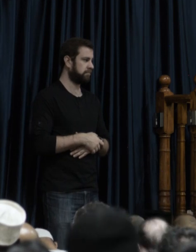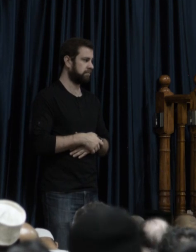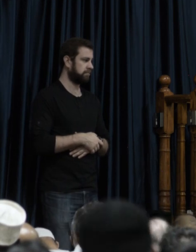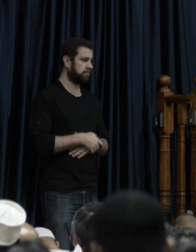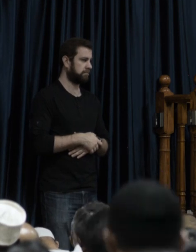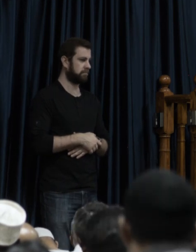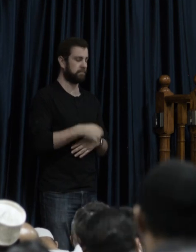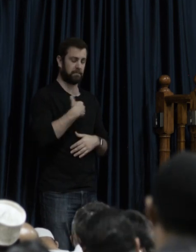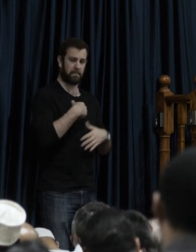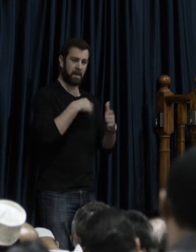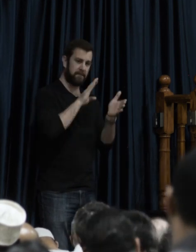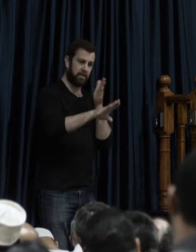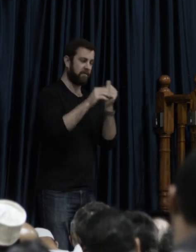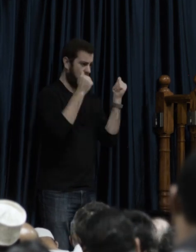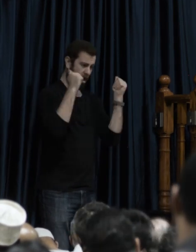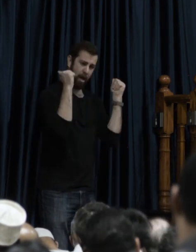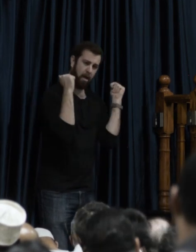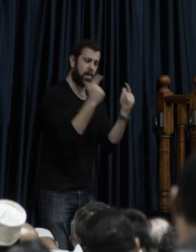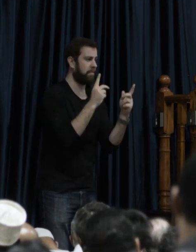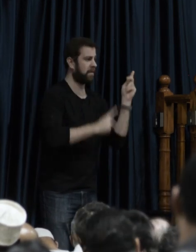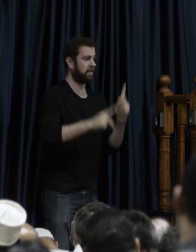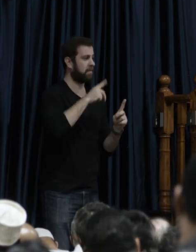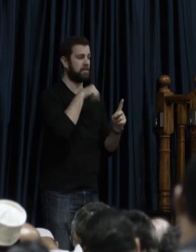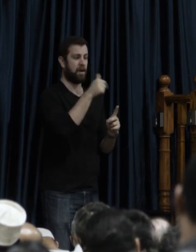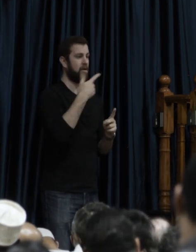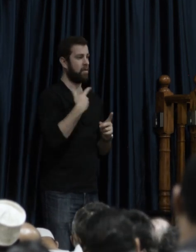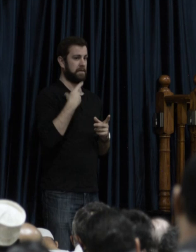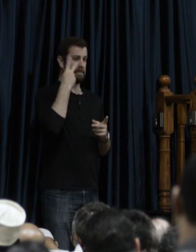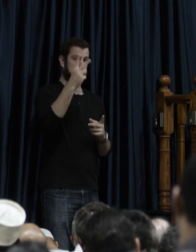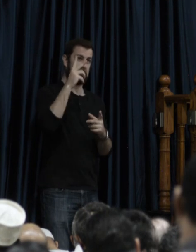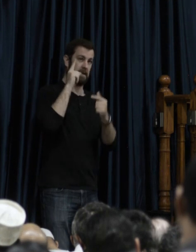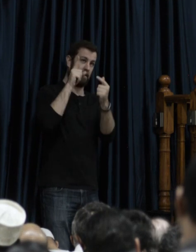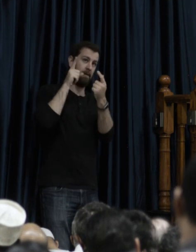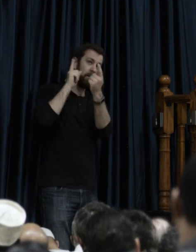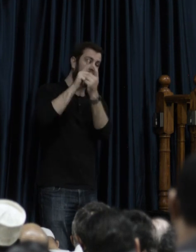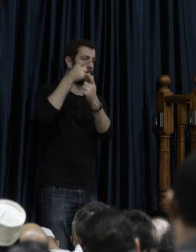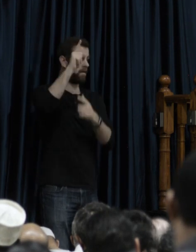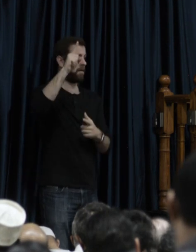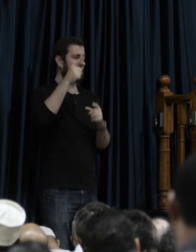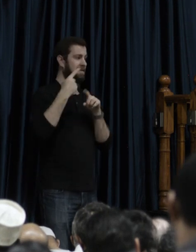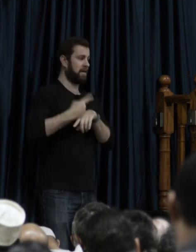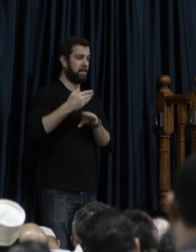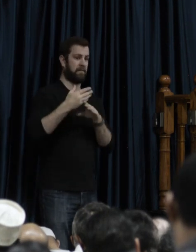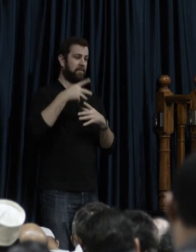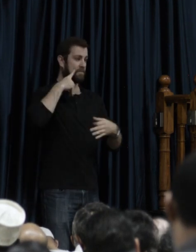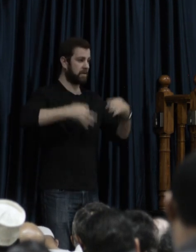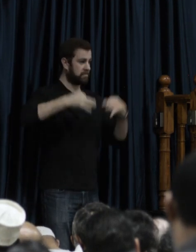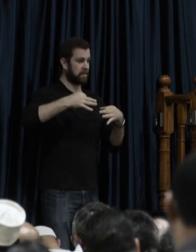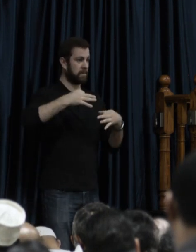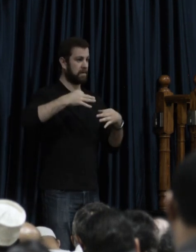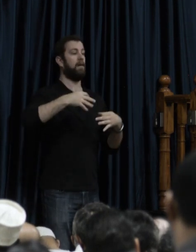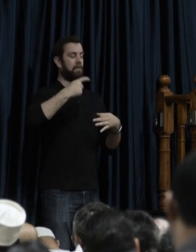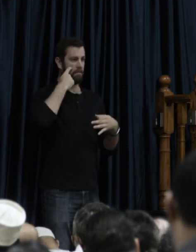I have forgiven everyone. I don't want to appear before Allah on the day of Qiyamah and realize that the entry